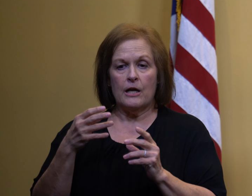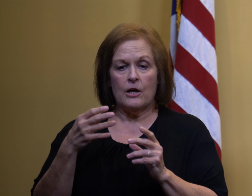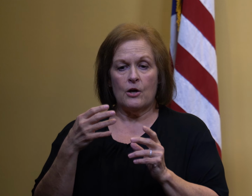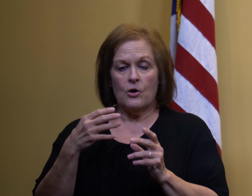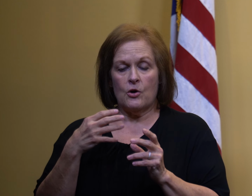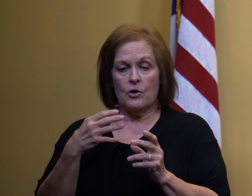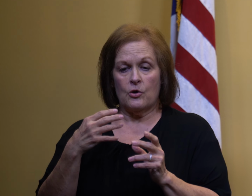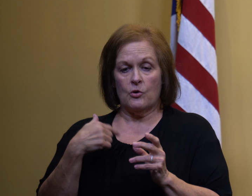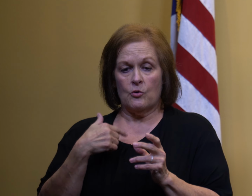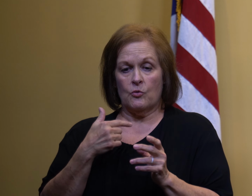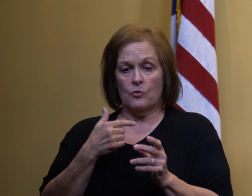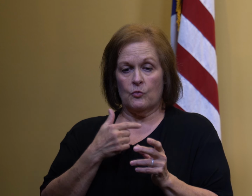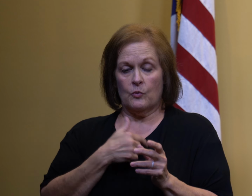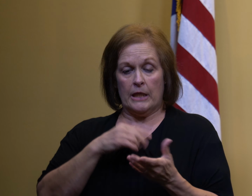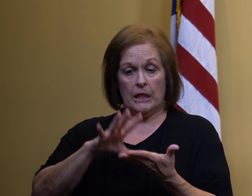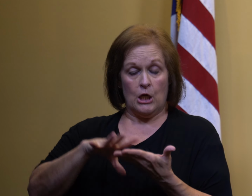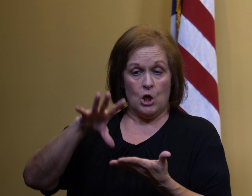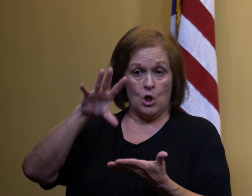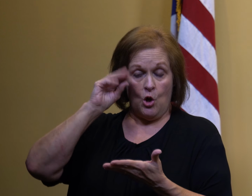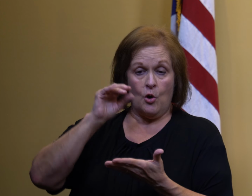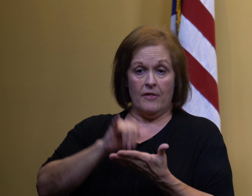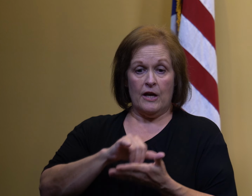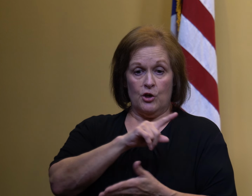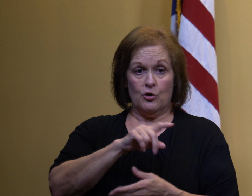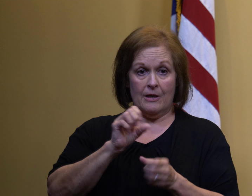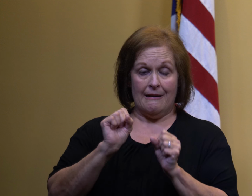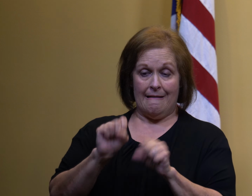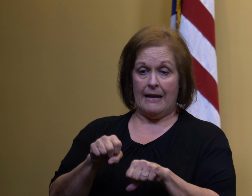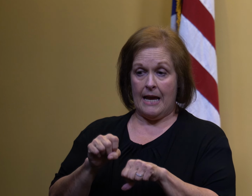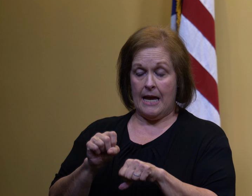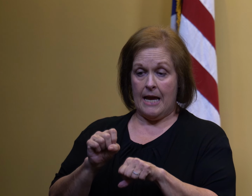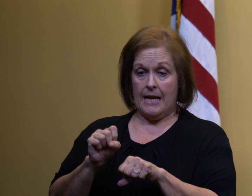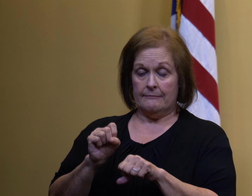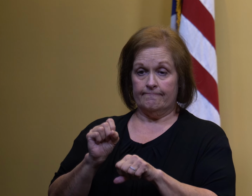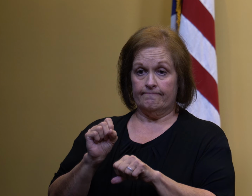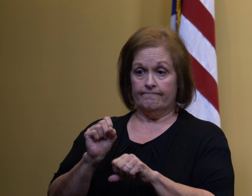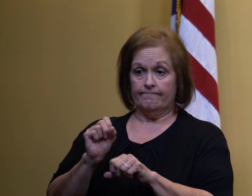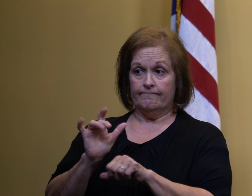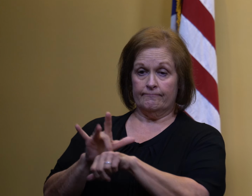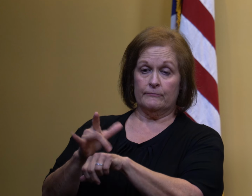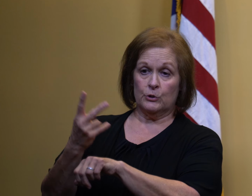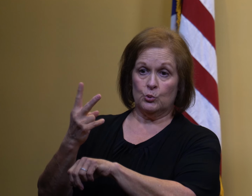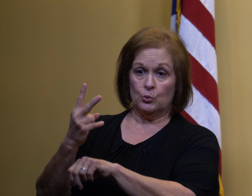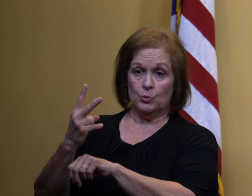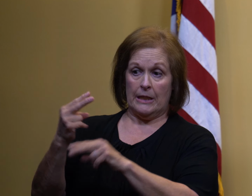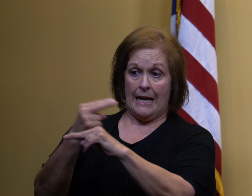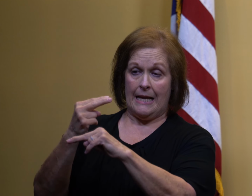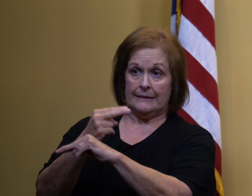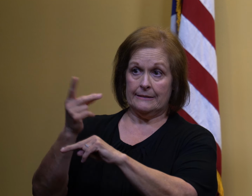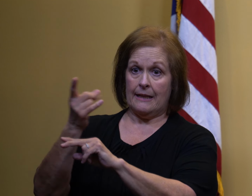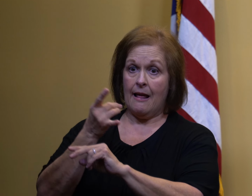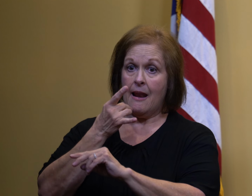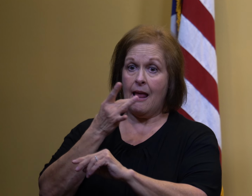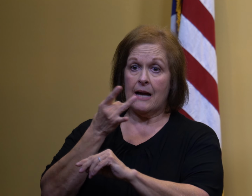learn that you can touch a conduit that may be at the start of Tulane and the lights are